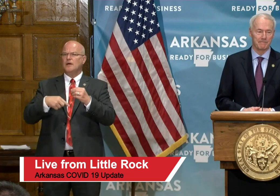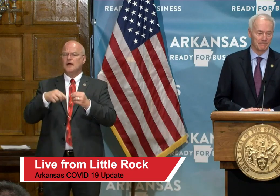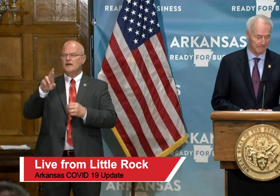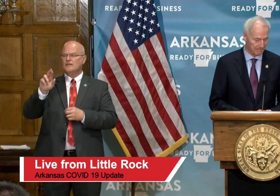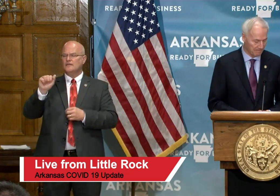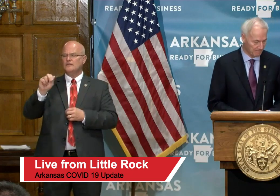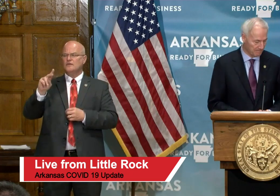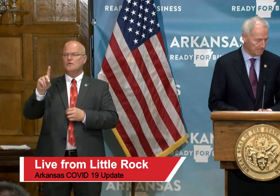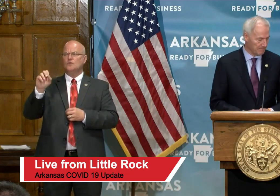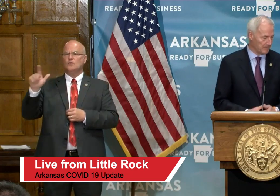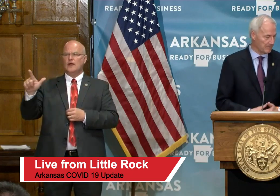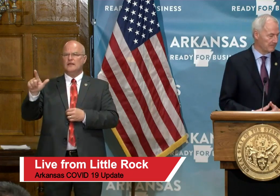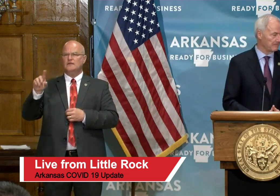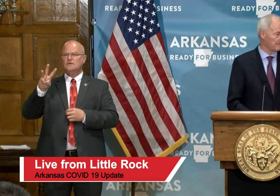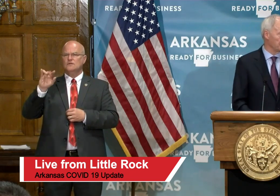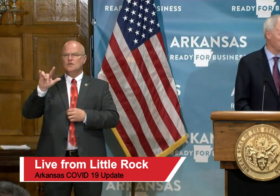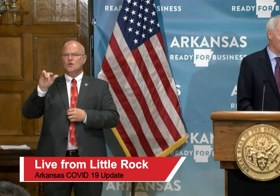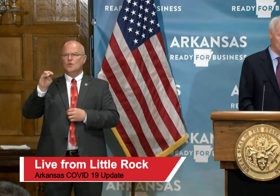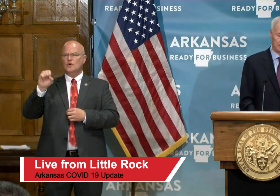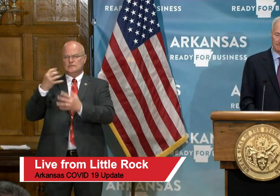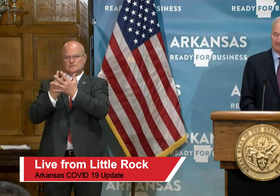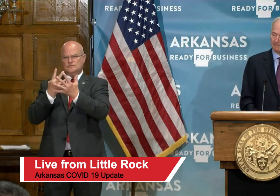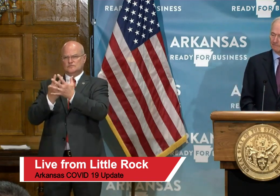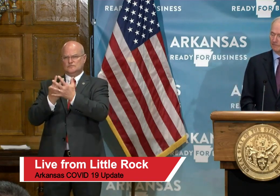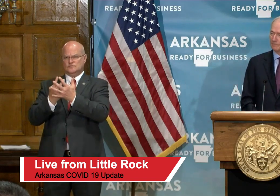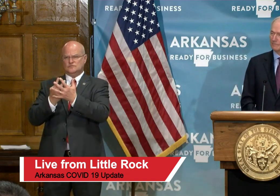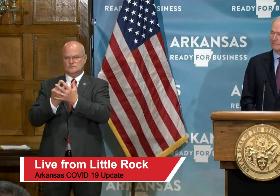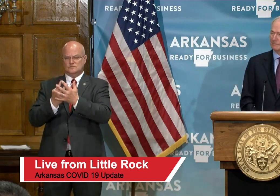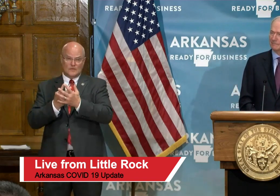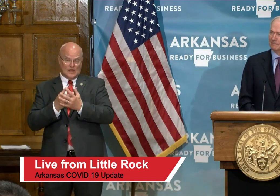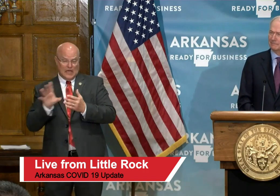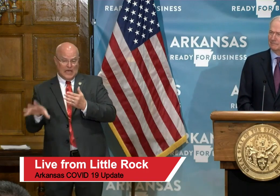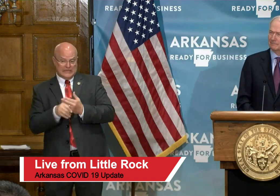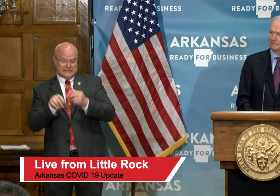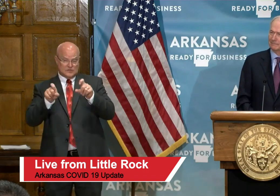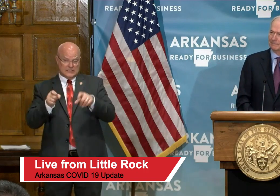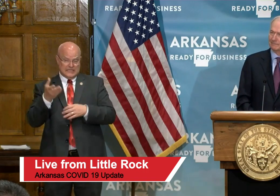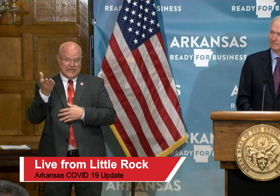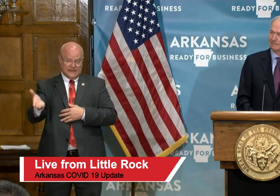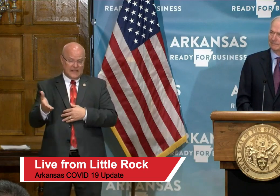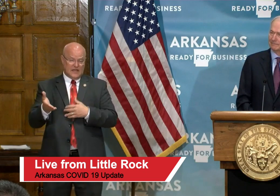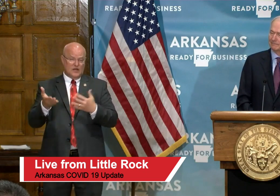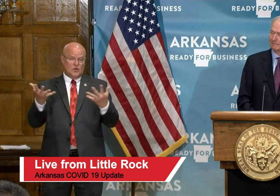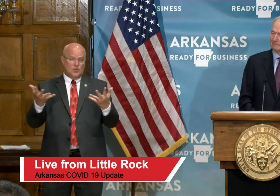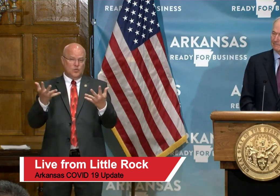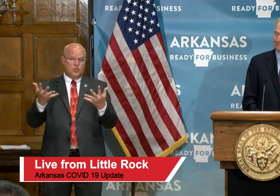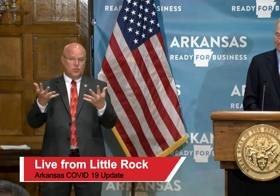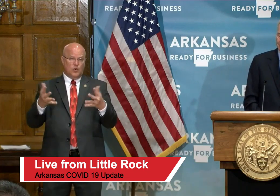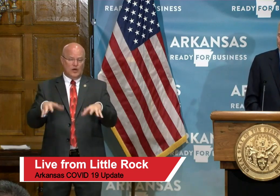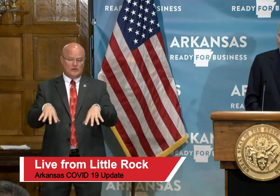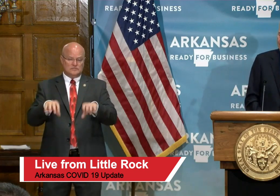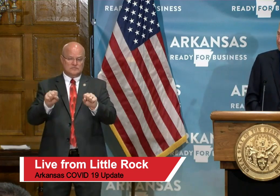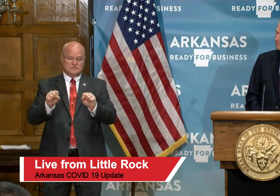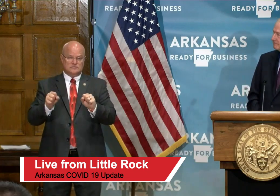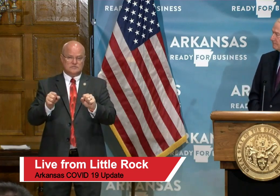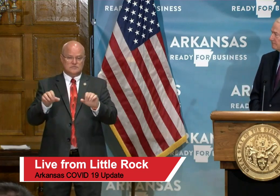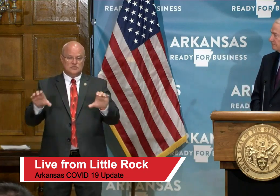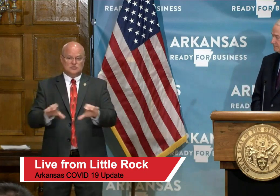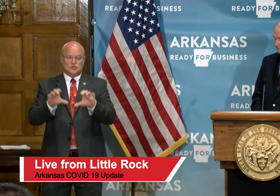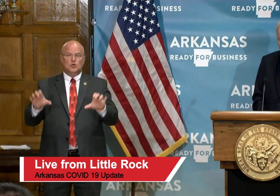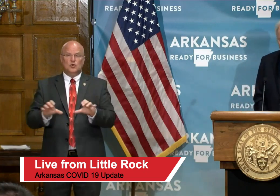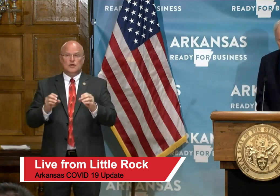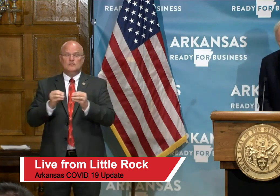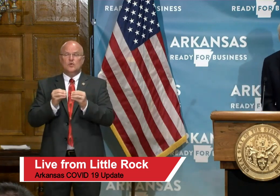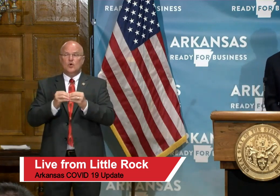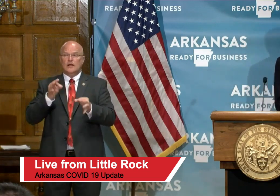unit. Want to see how much if there's additional testing going on there, what other steps may be happening,